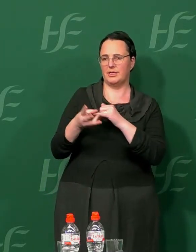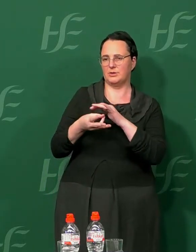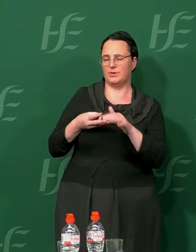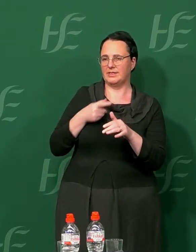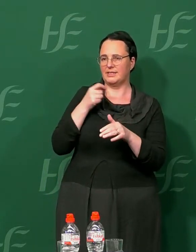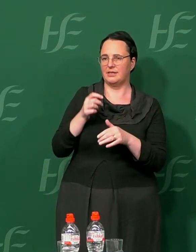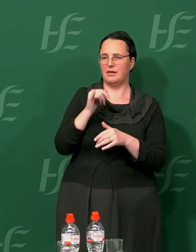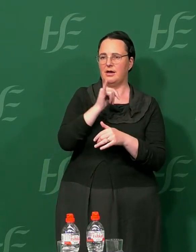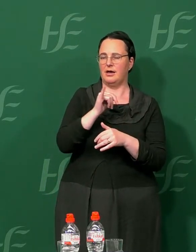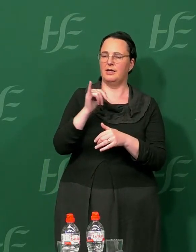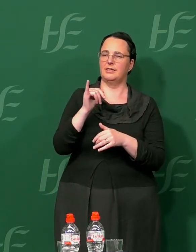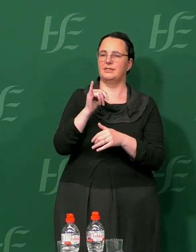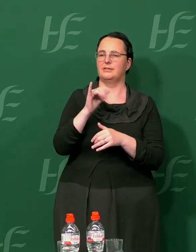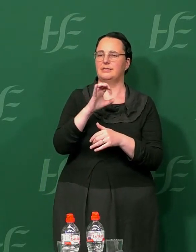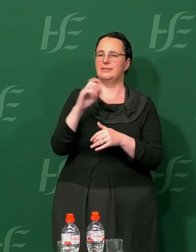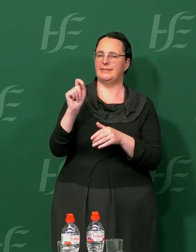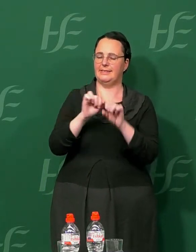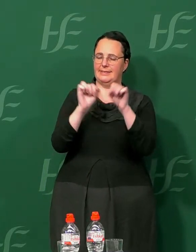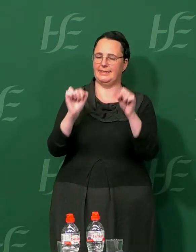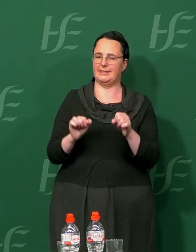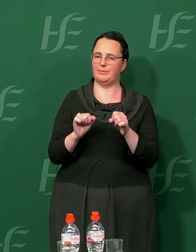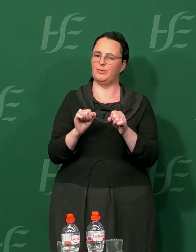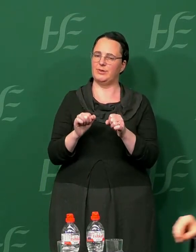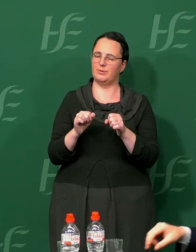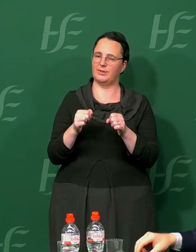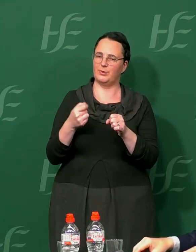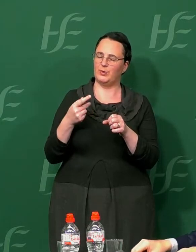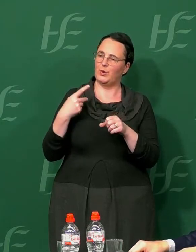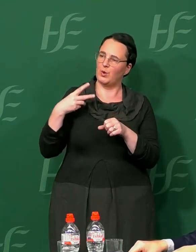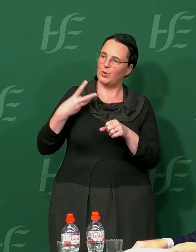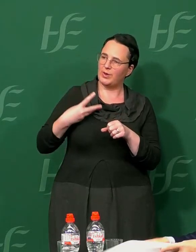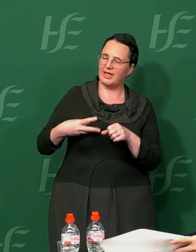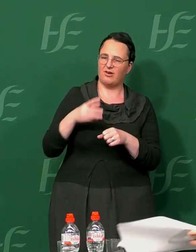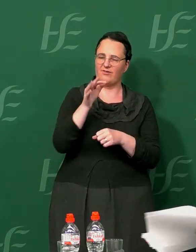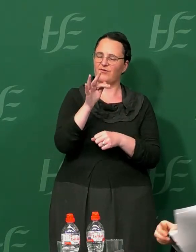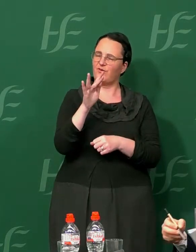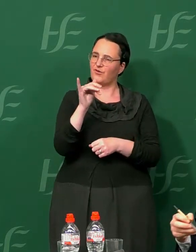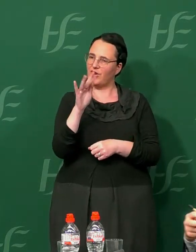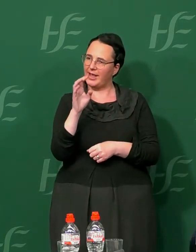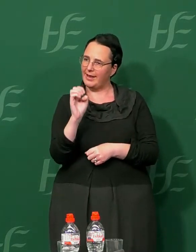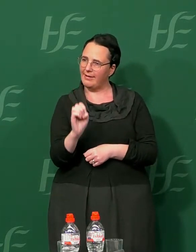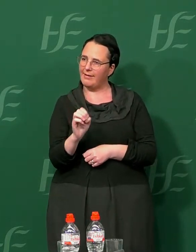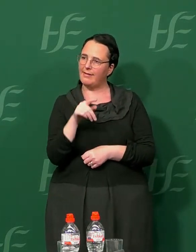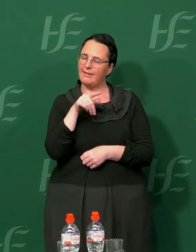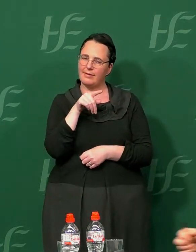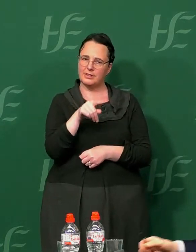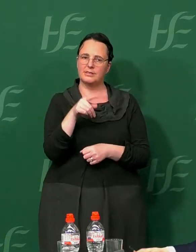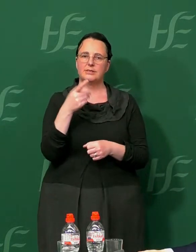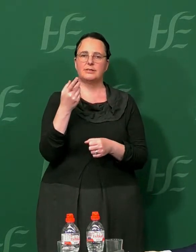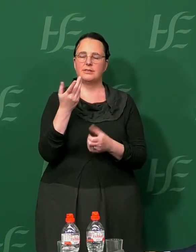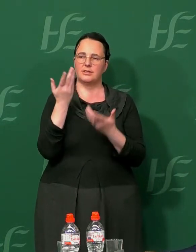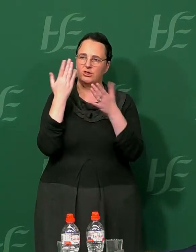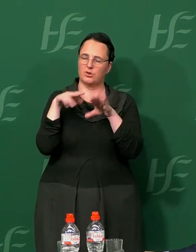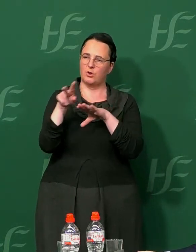HSE's IT system as frail. Does this attack overnight show that the systems of the health service are vulnerable